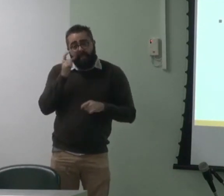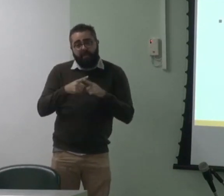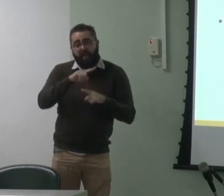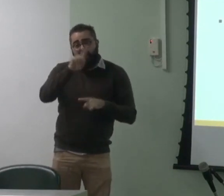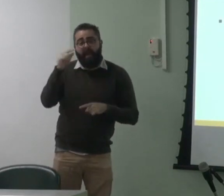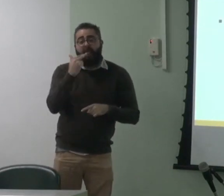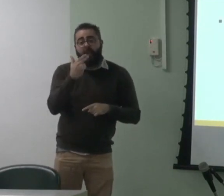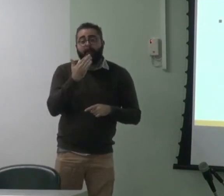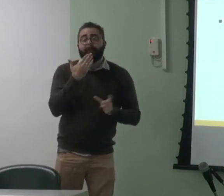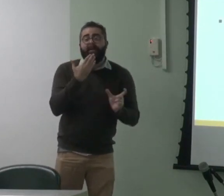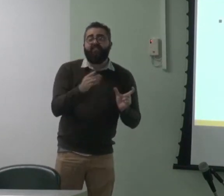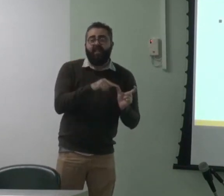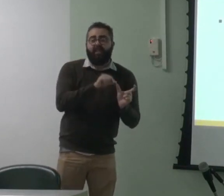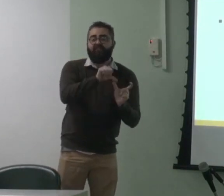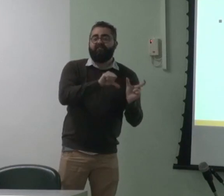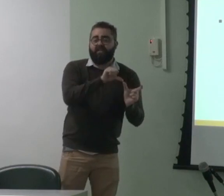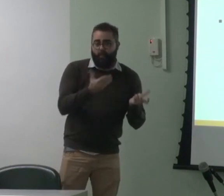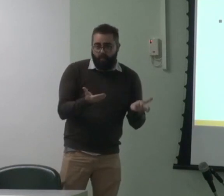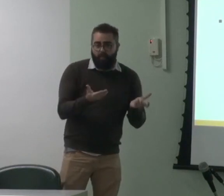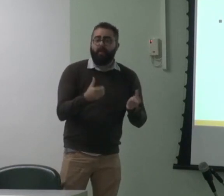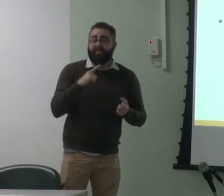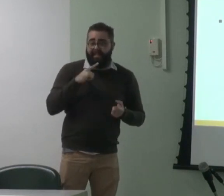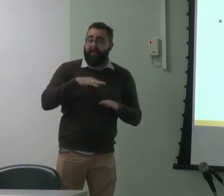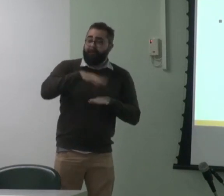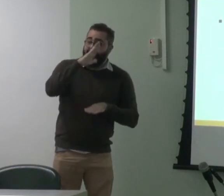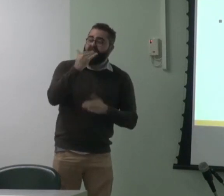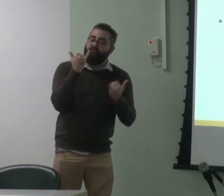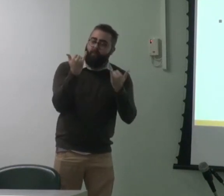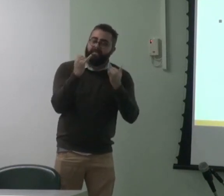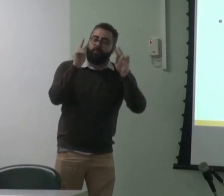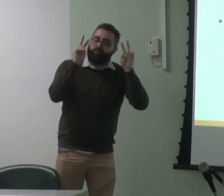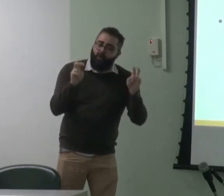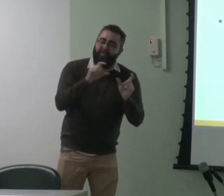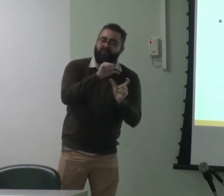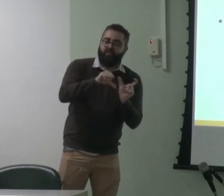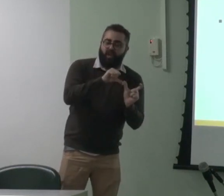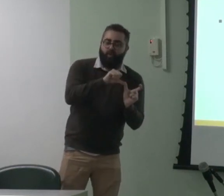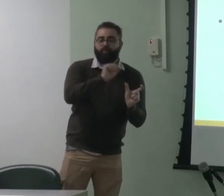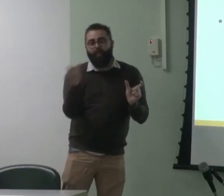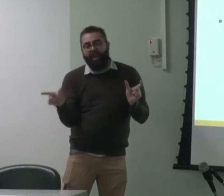we have more information about inflection than about derivation.